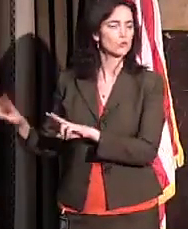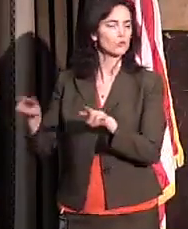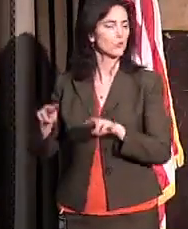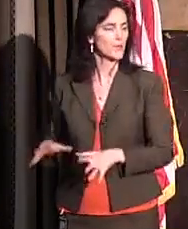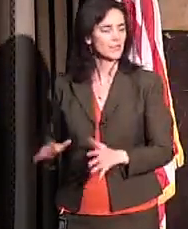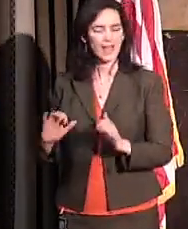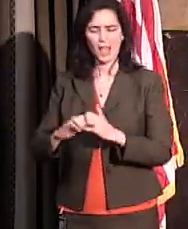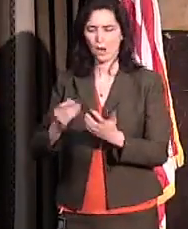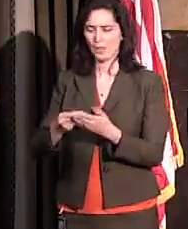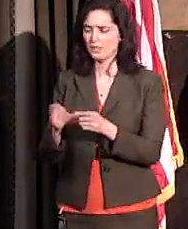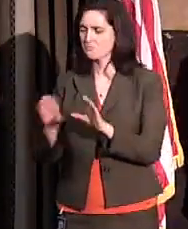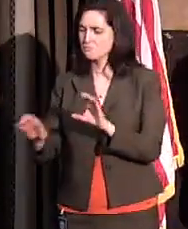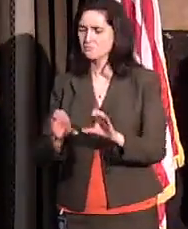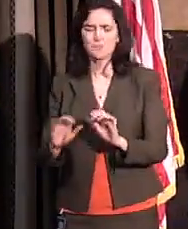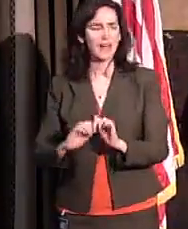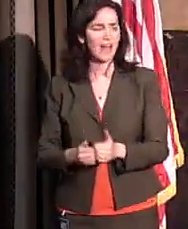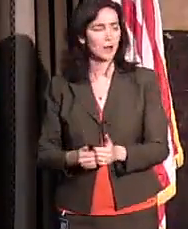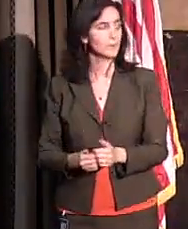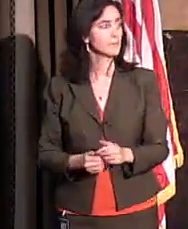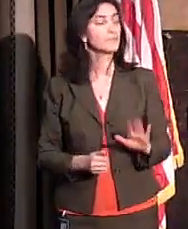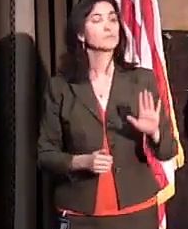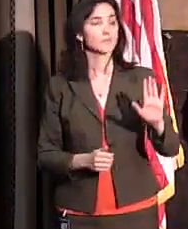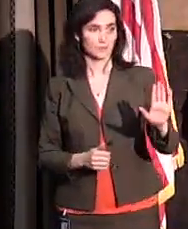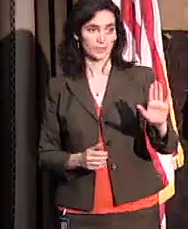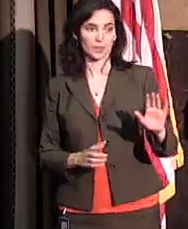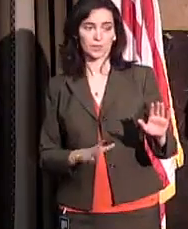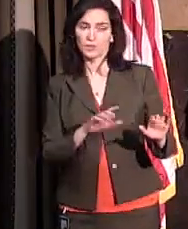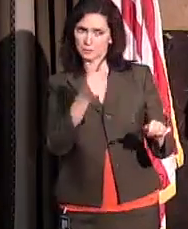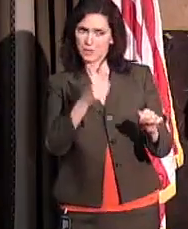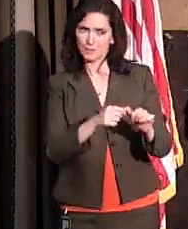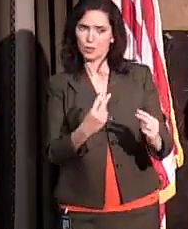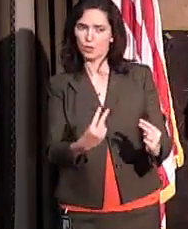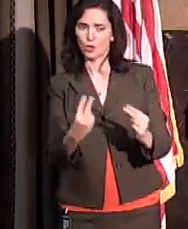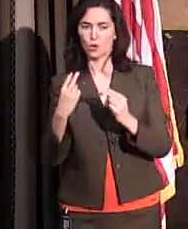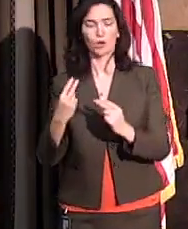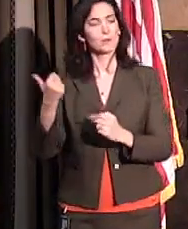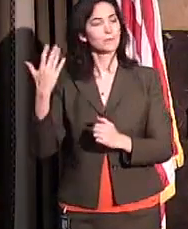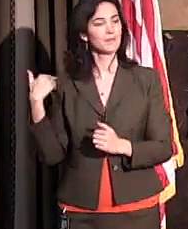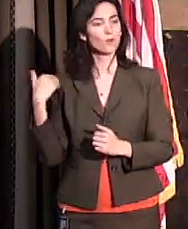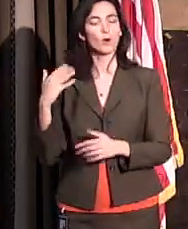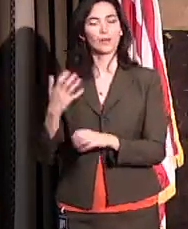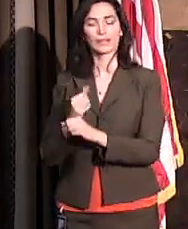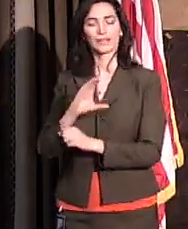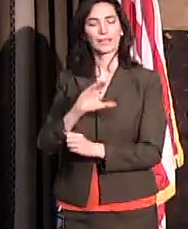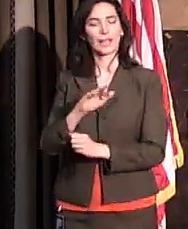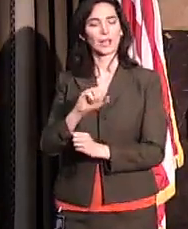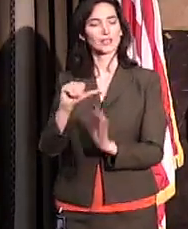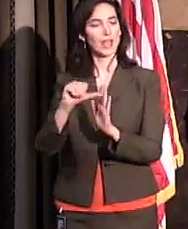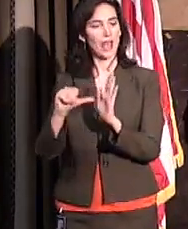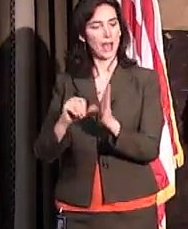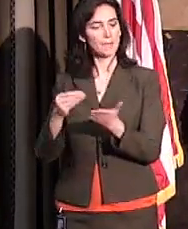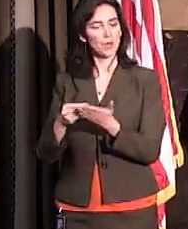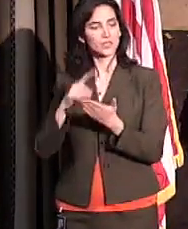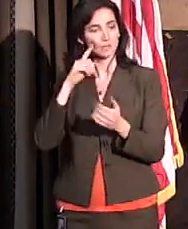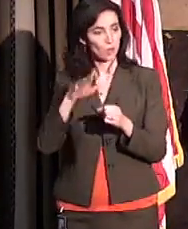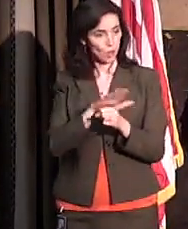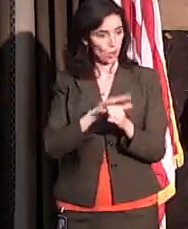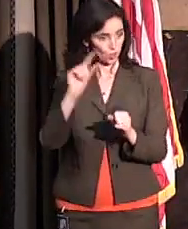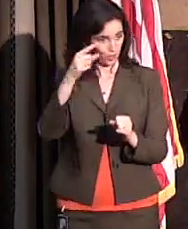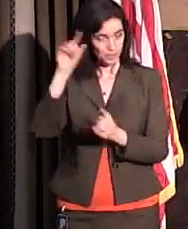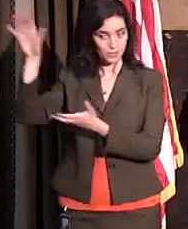what I would like you to think back to is when we had the CARES Act funding for local government, and